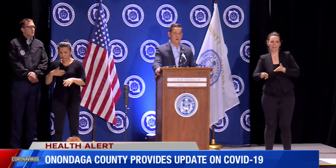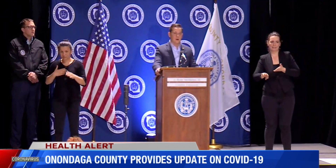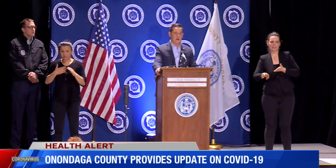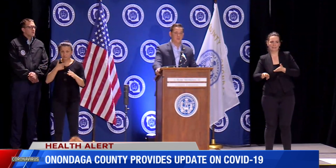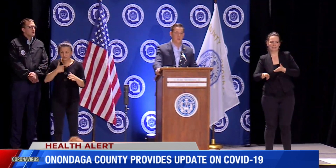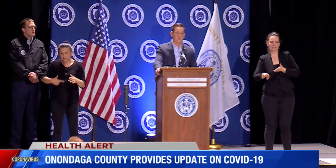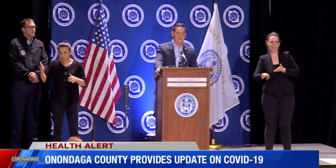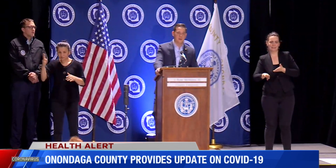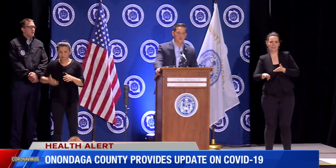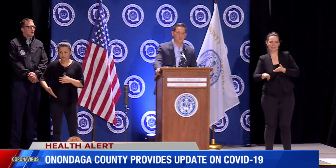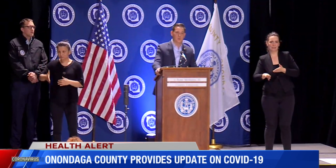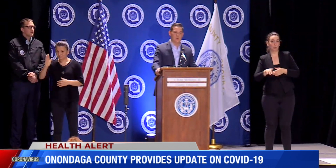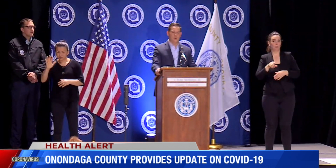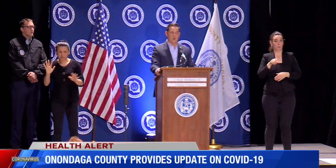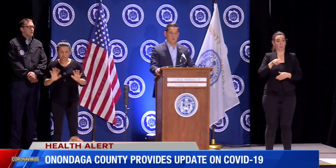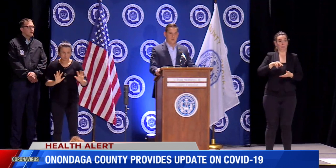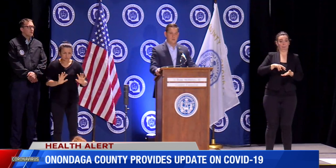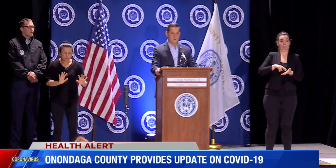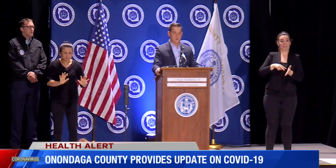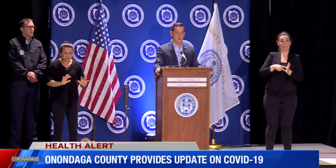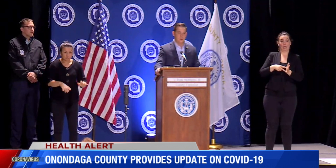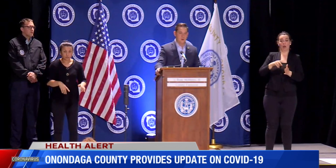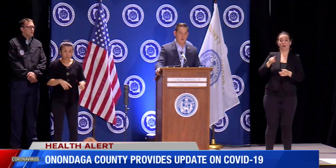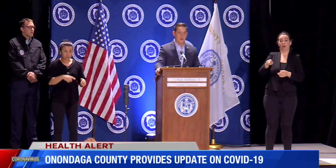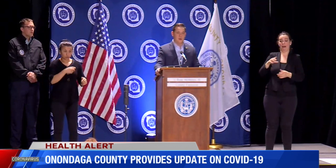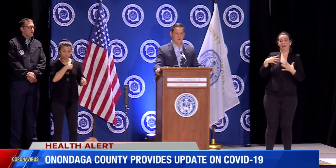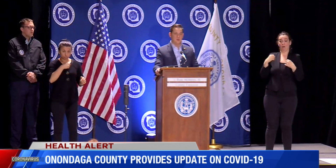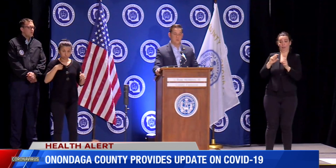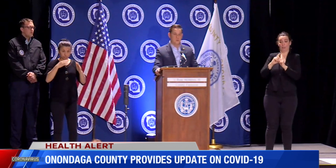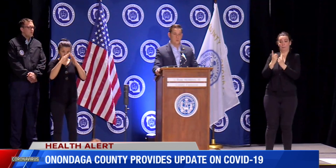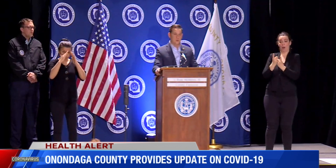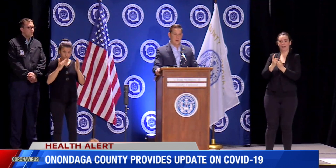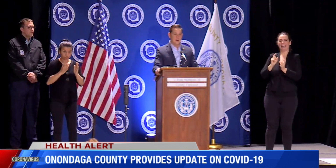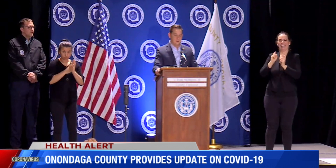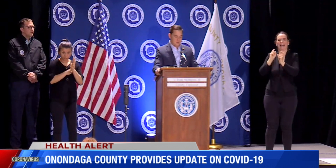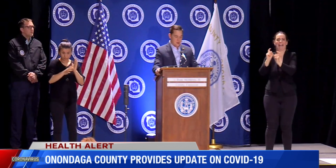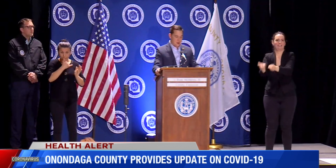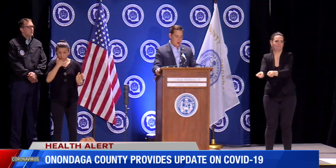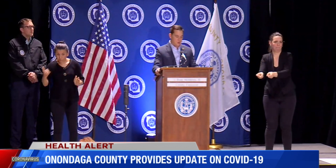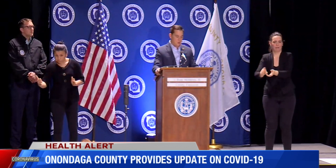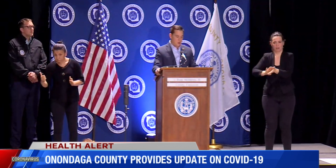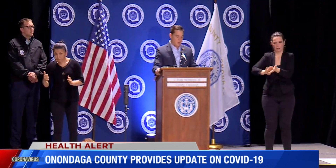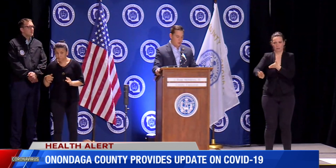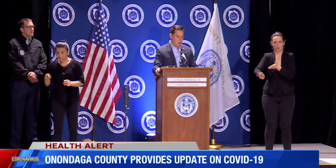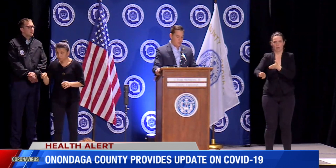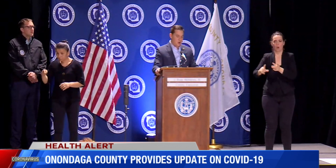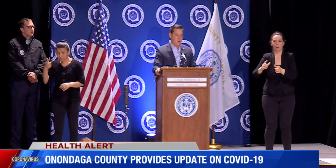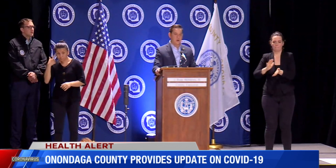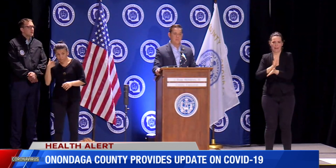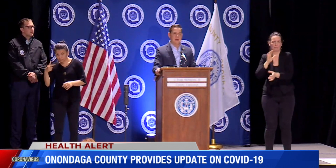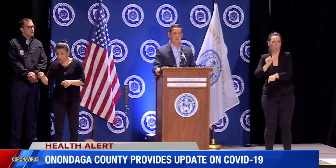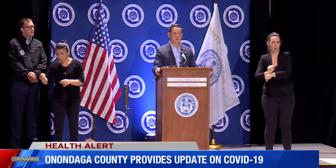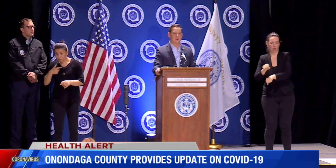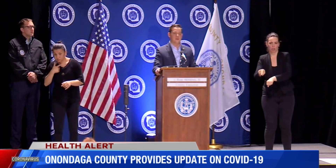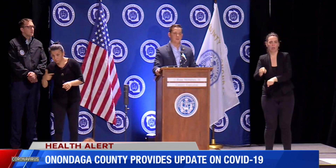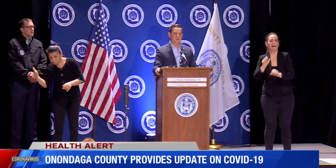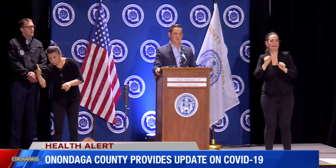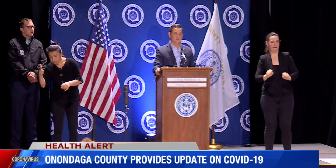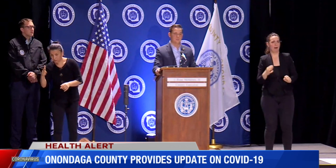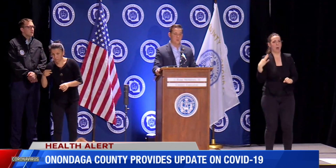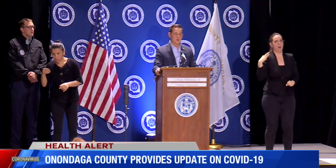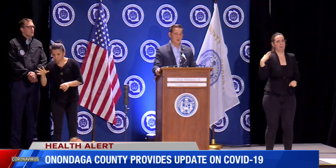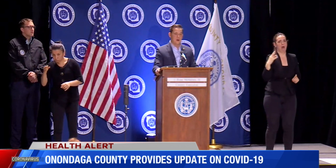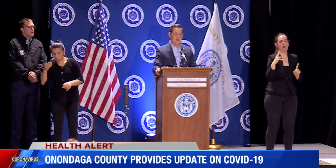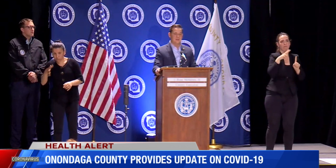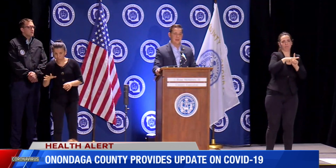It's when our health department tells you you are released and you then are no longer under a mandatory